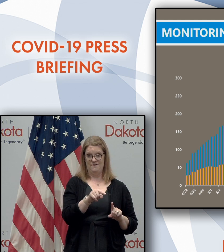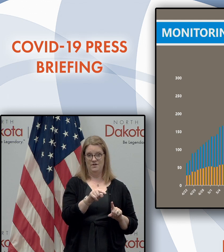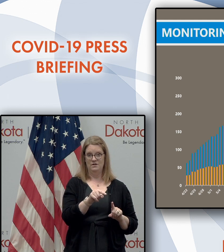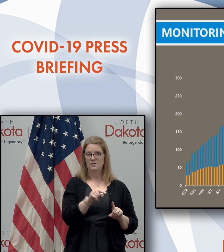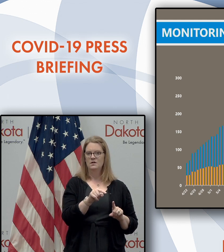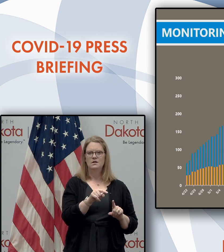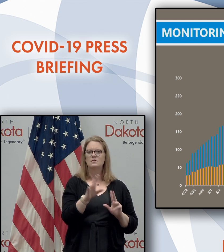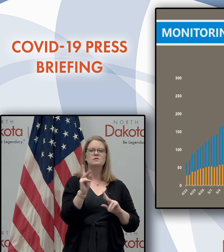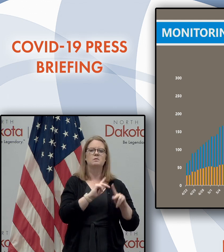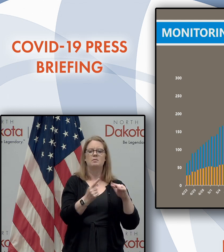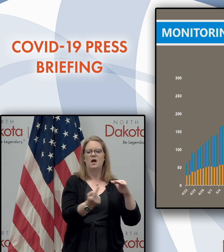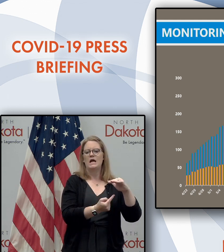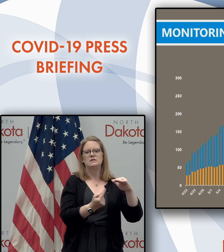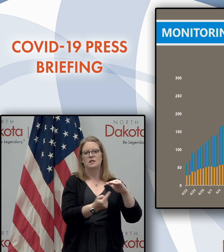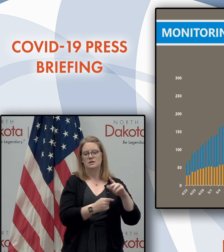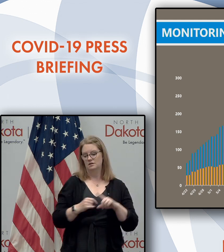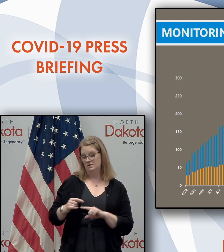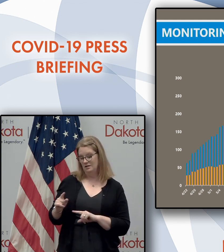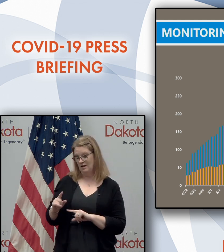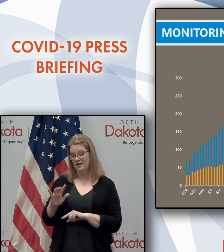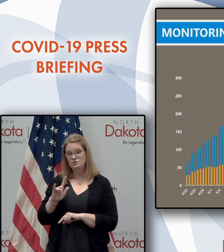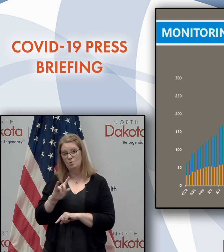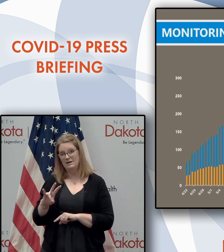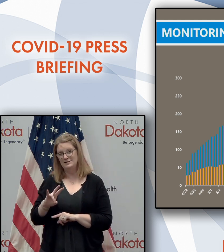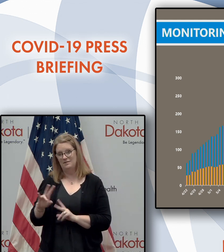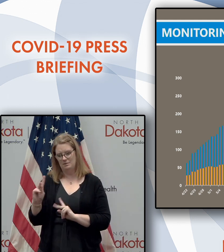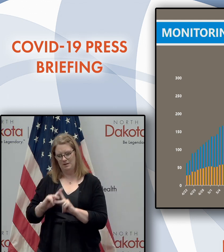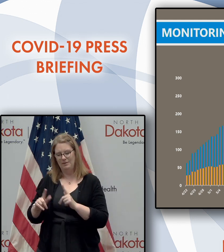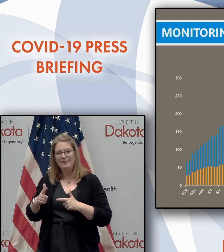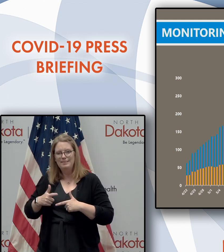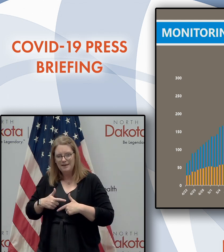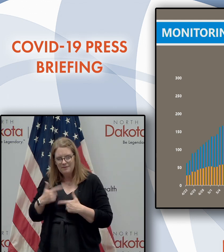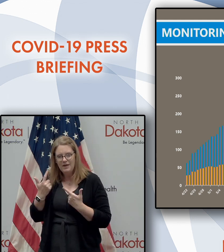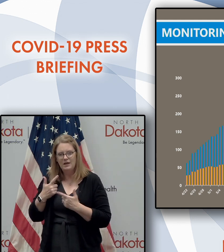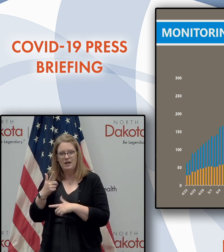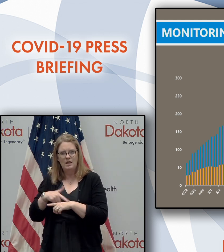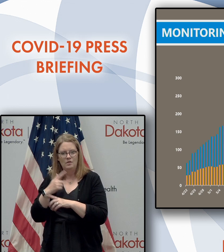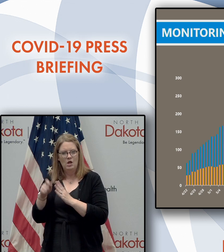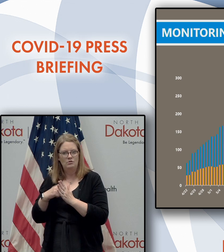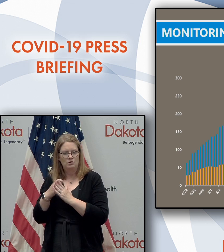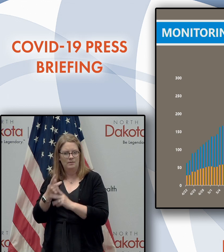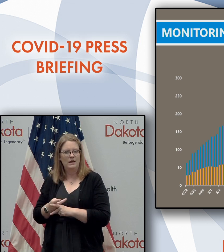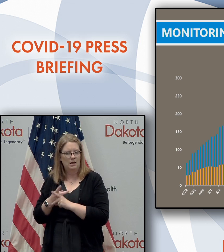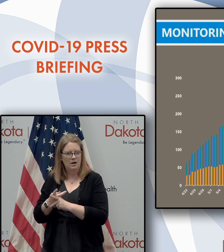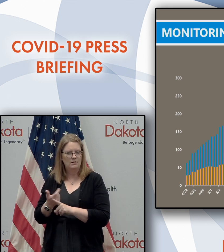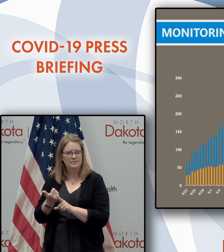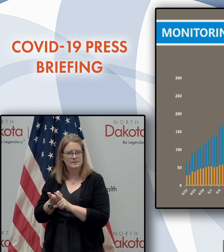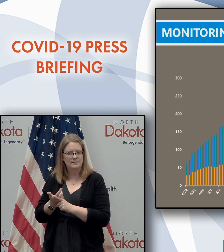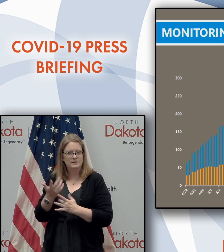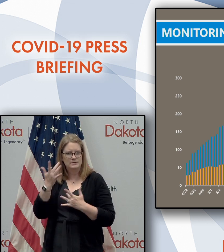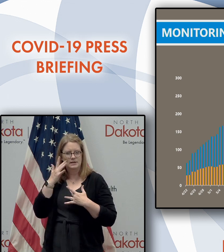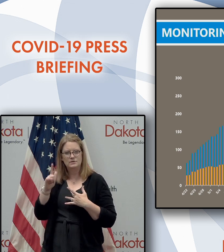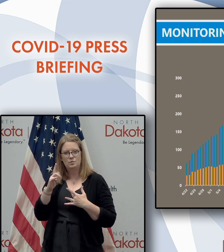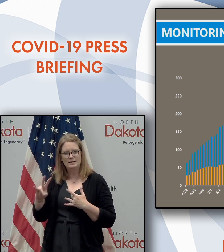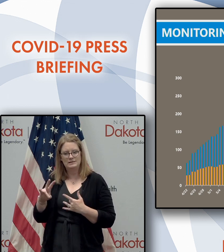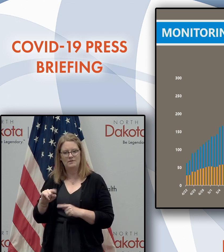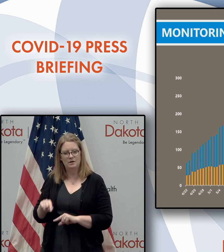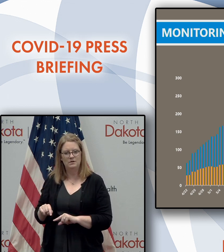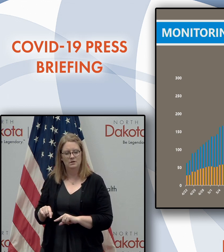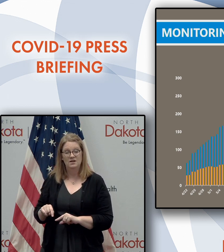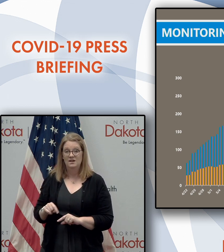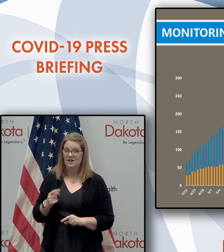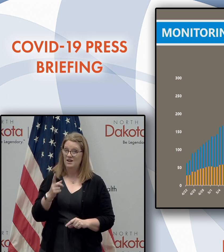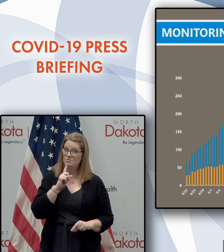all isolated. 27 resident active cases in long-term care, and again, we want to see that